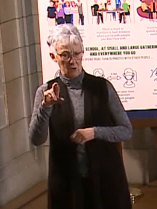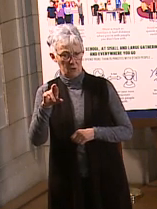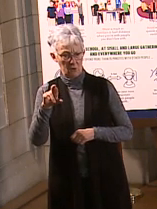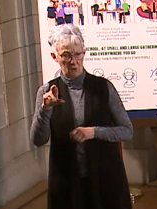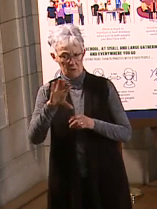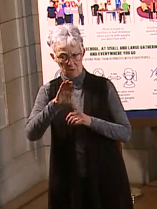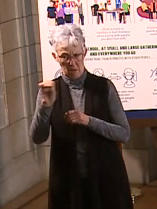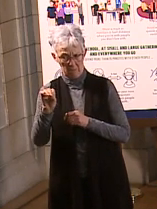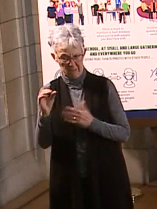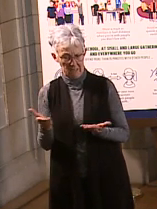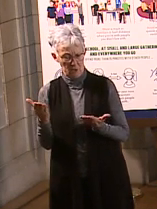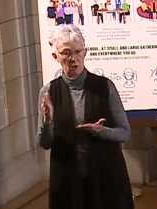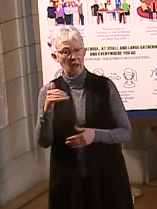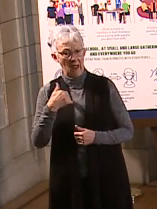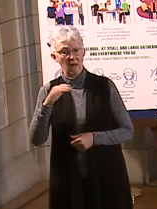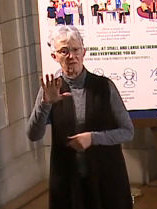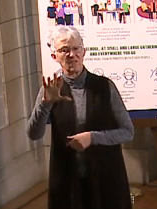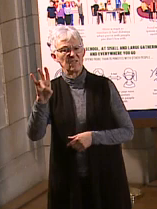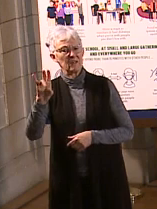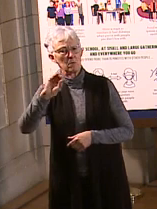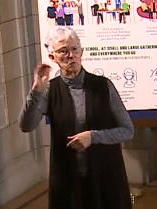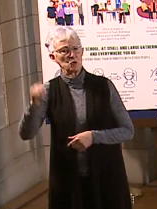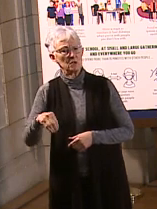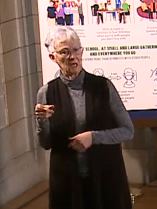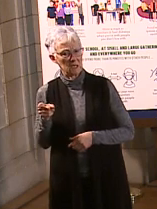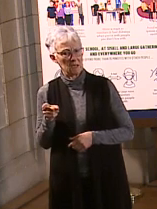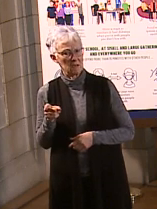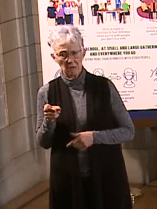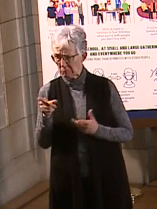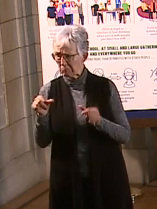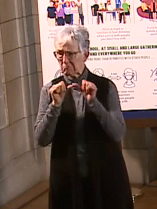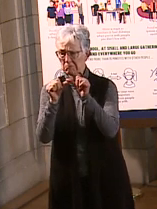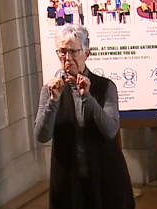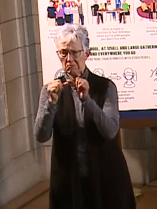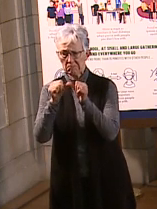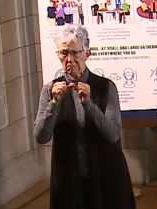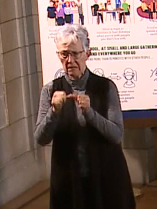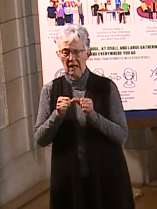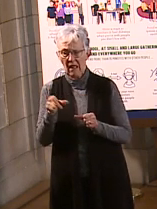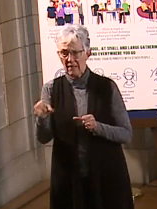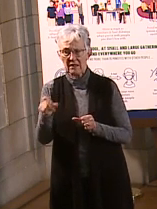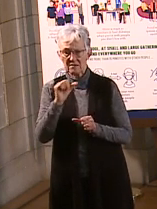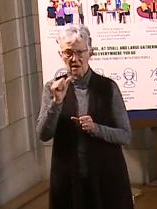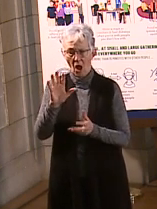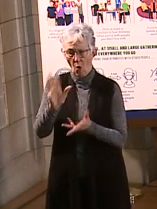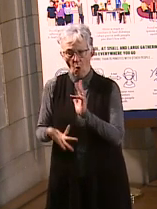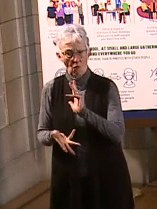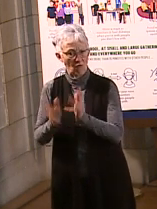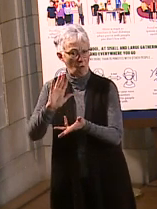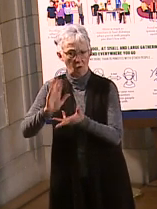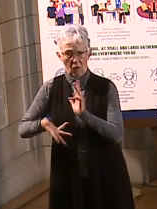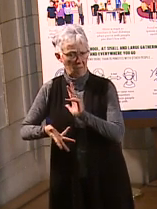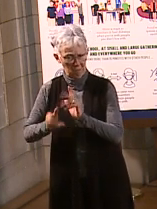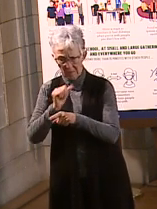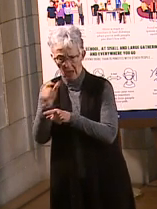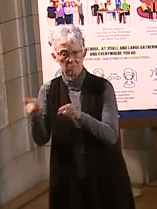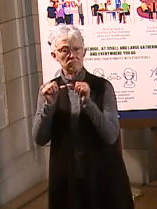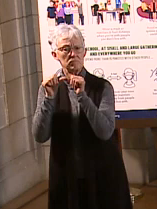57%. And that is a source that is not intermittent, and you can store the energy on site. Same thing with nuclear.